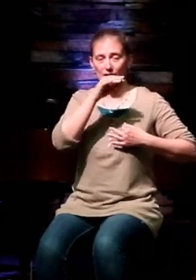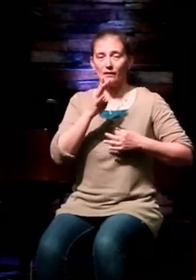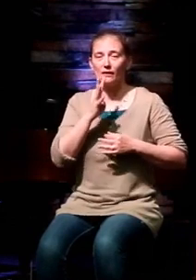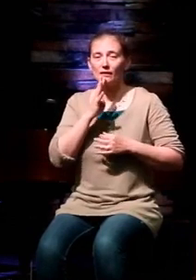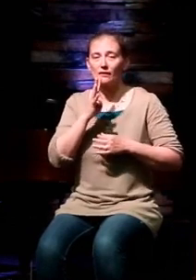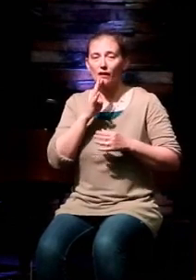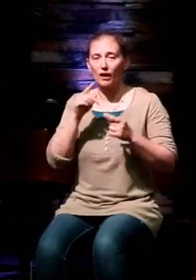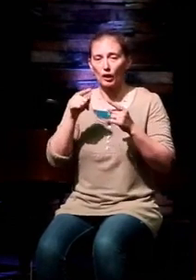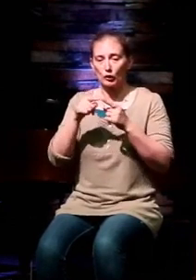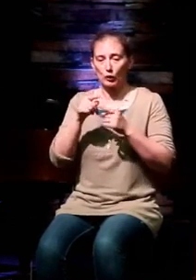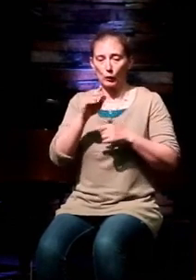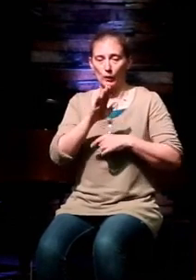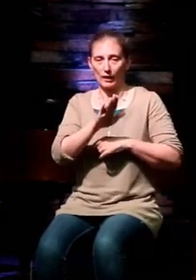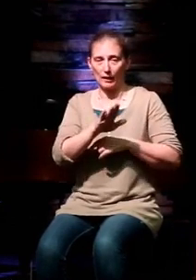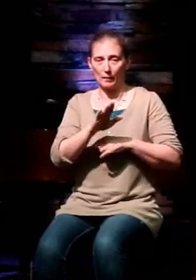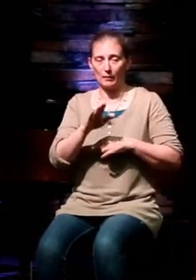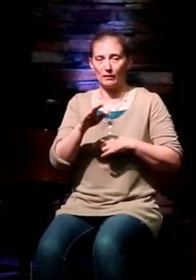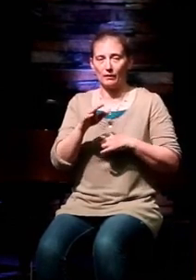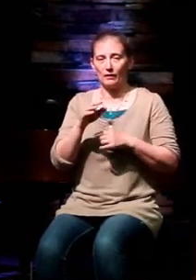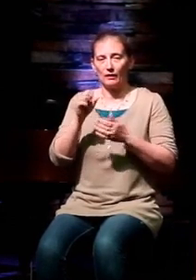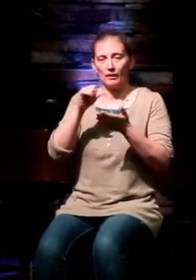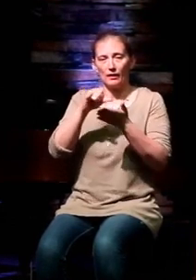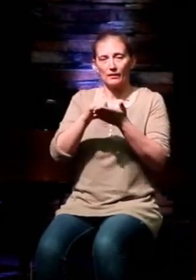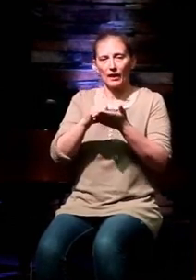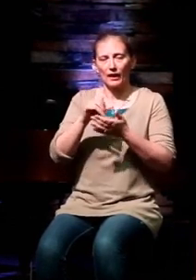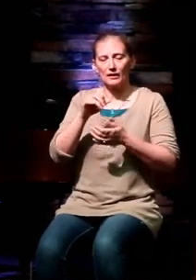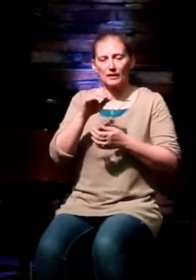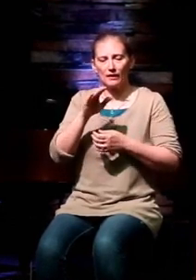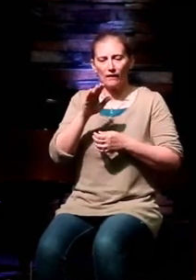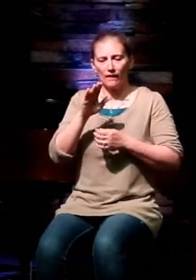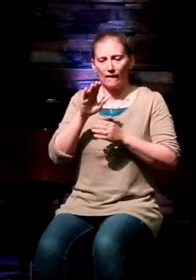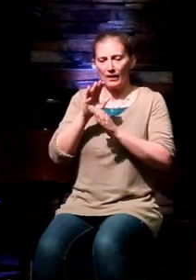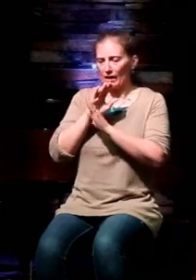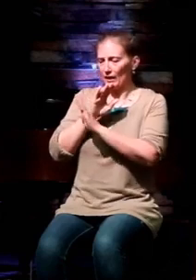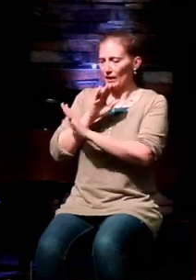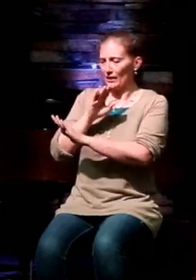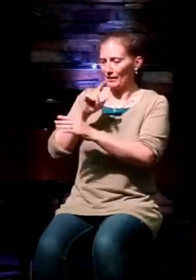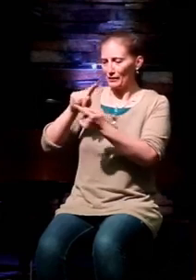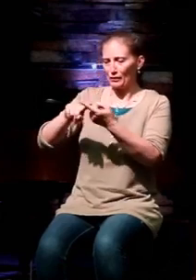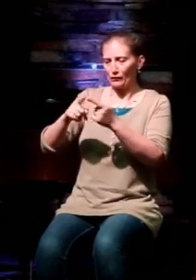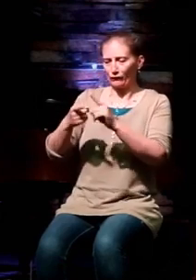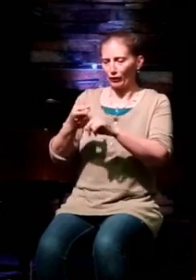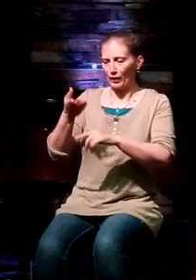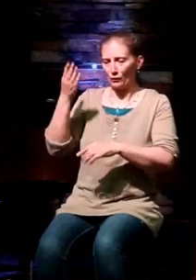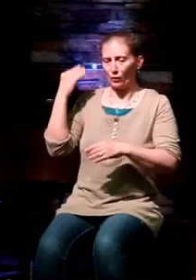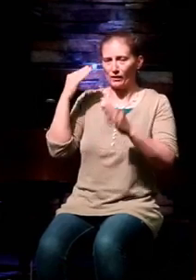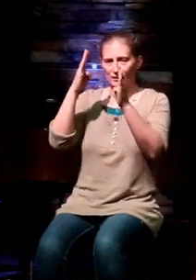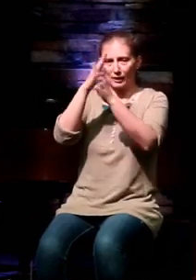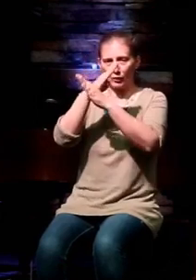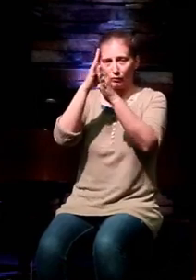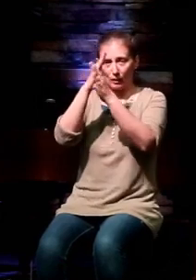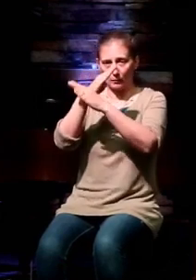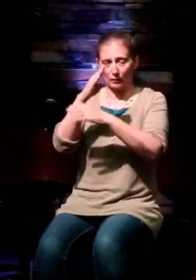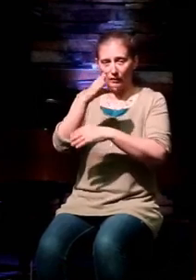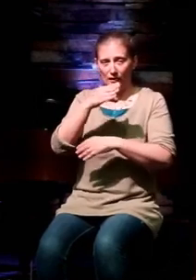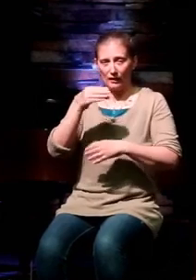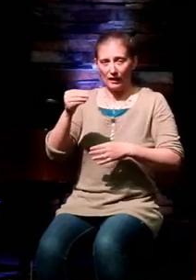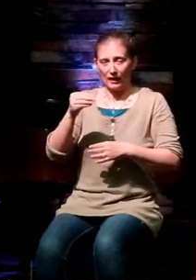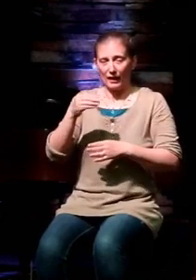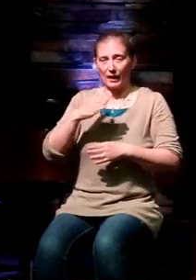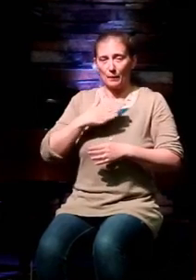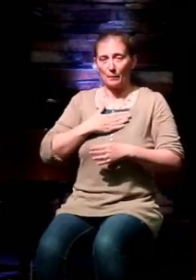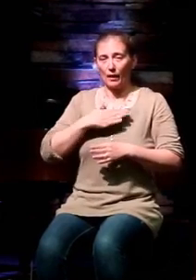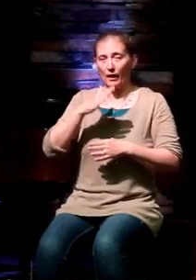help. Even told him where his friend was. So my grandpa closes his Bible, gets up from prayer, goes out